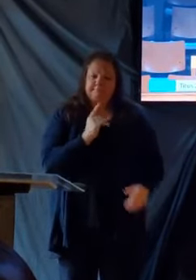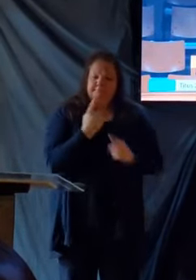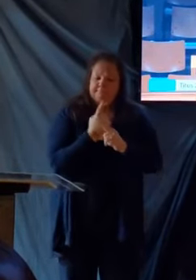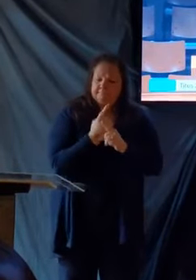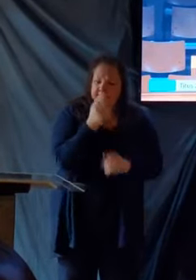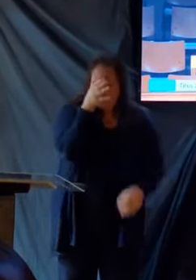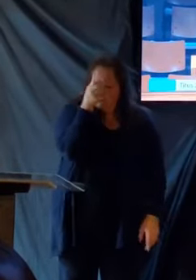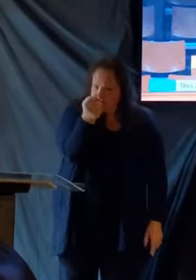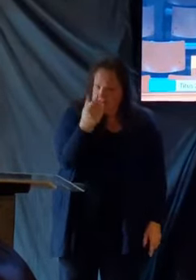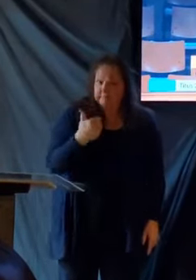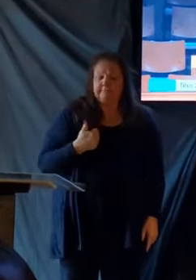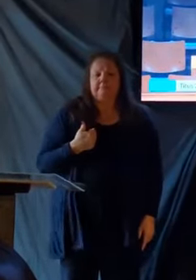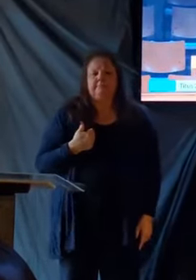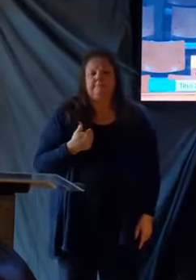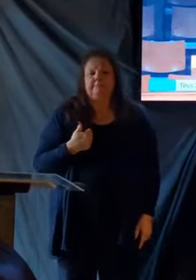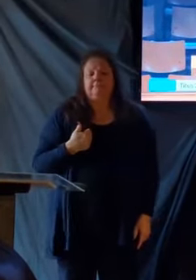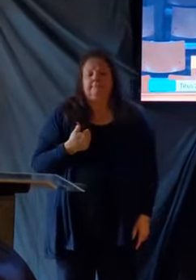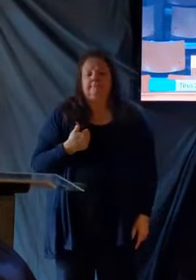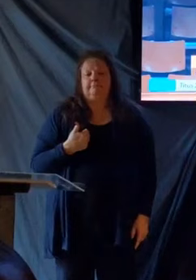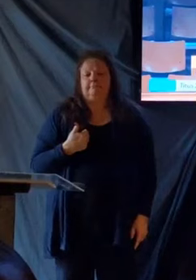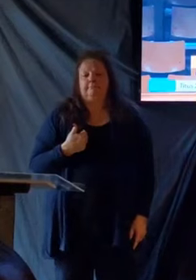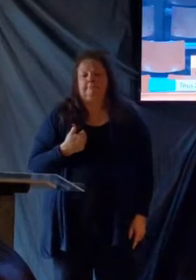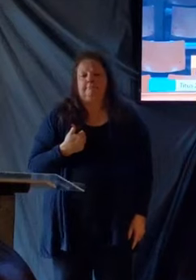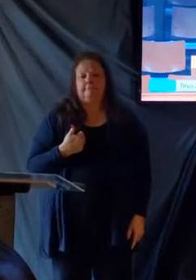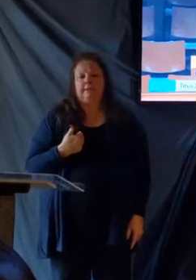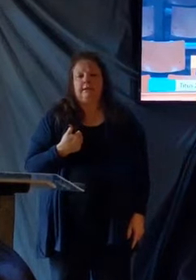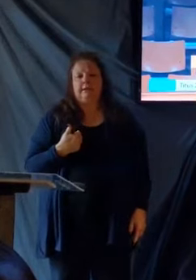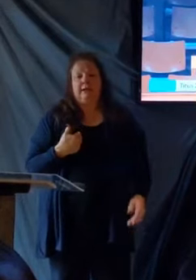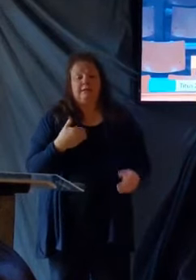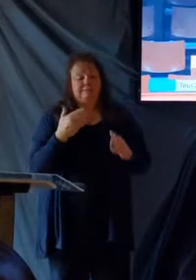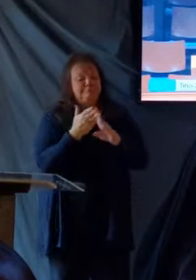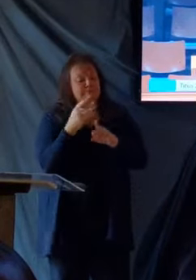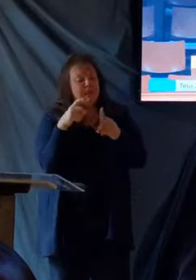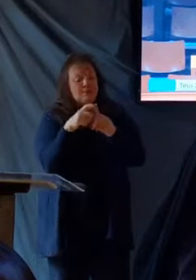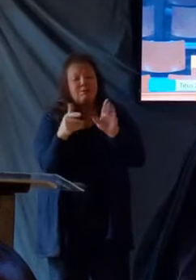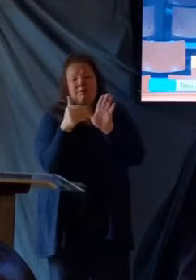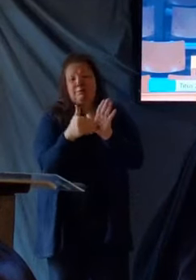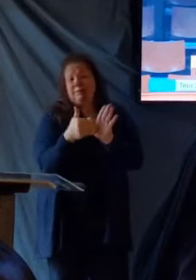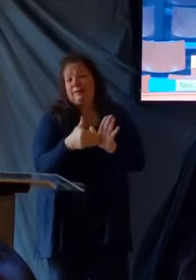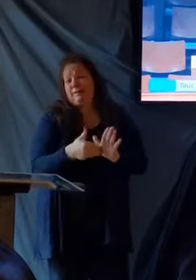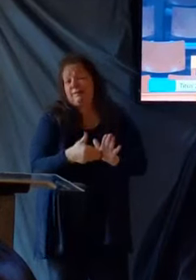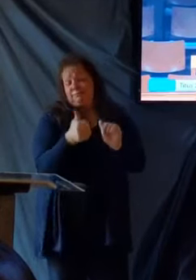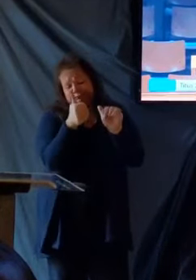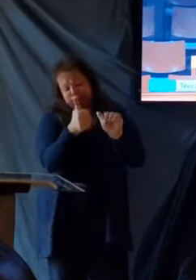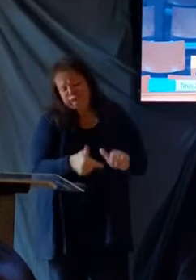sensible. That's one of the key words in these sections here.